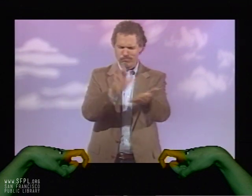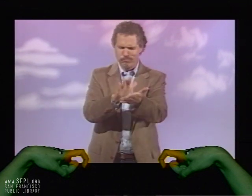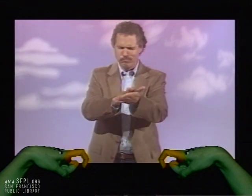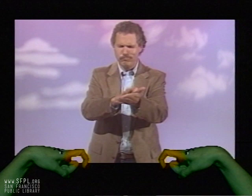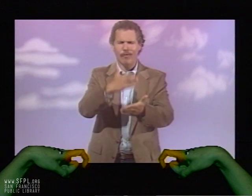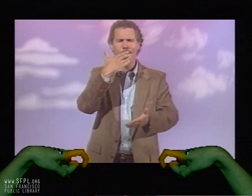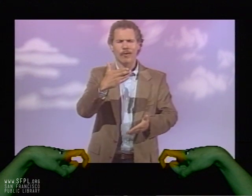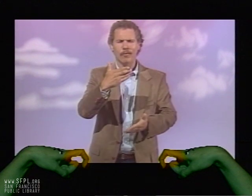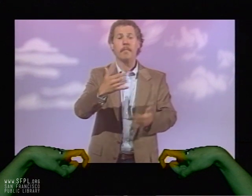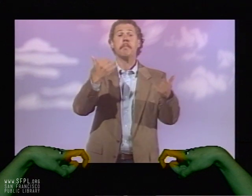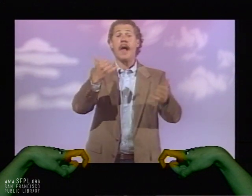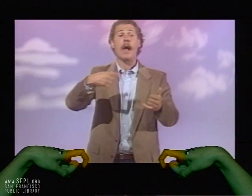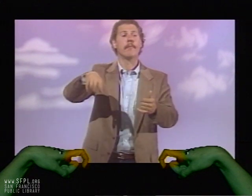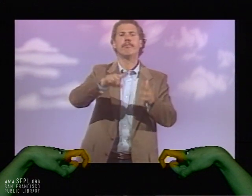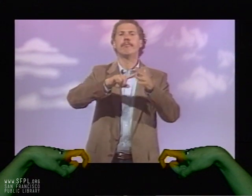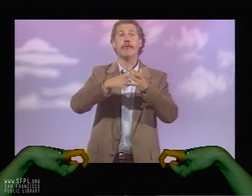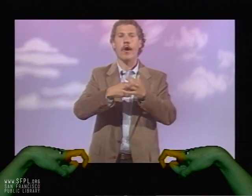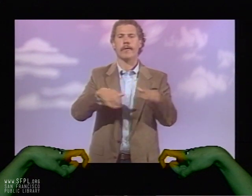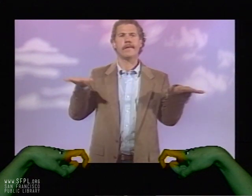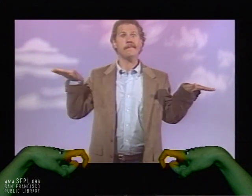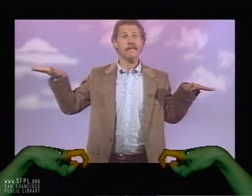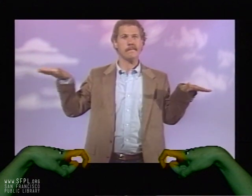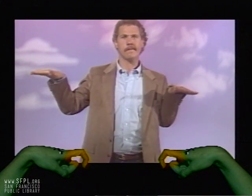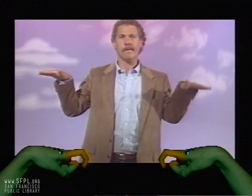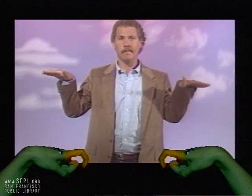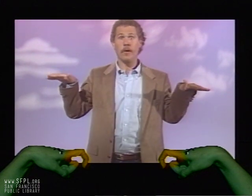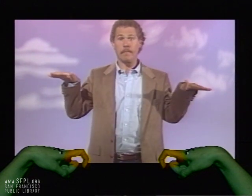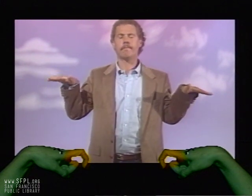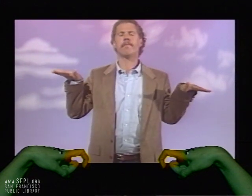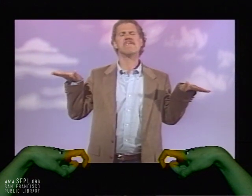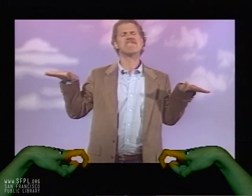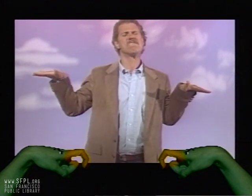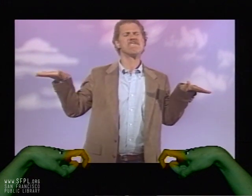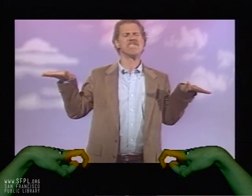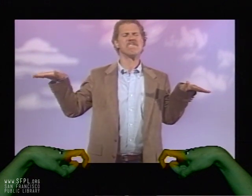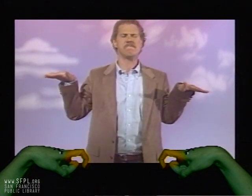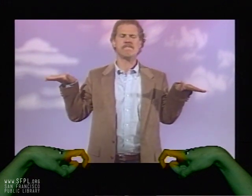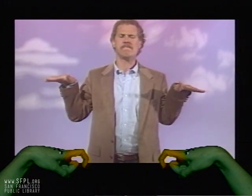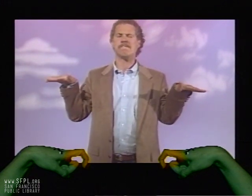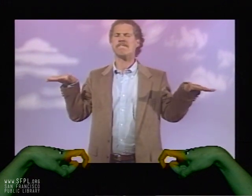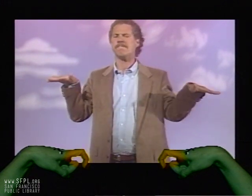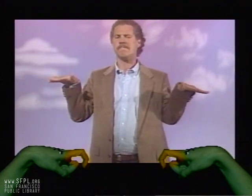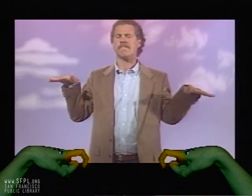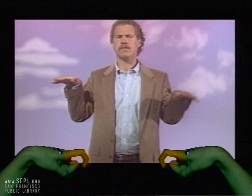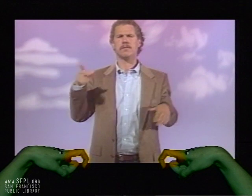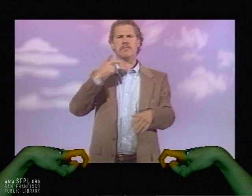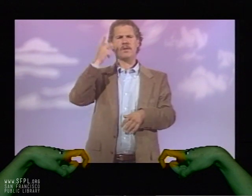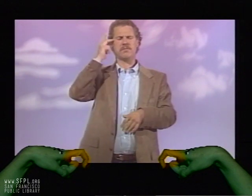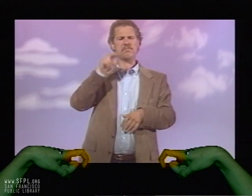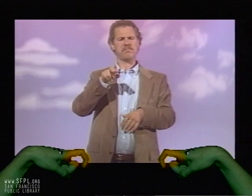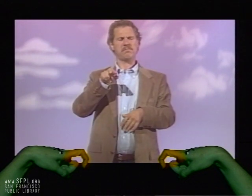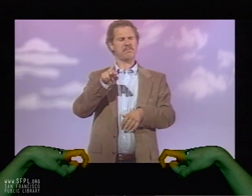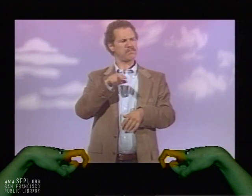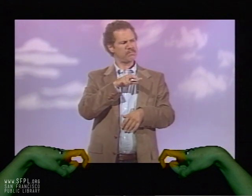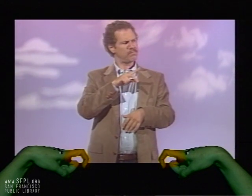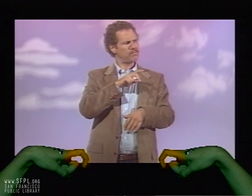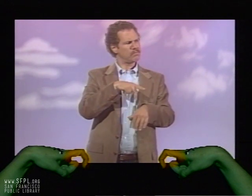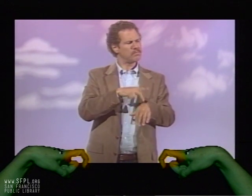class. Now let's try the wingspan stretch. And stretch 2-3-4 and look stretch. Look at our